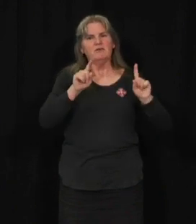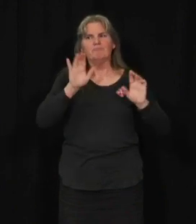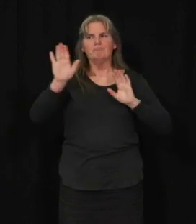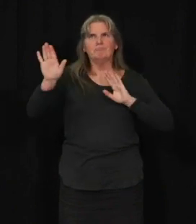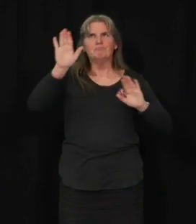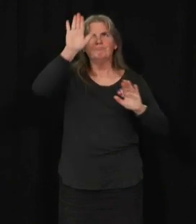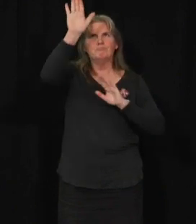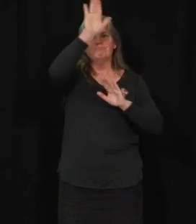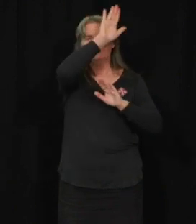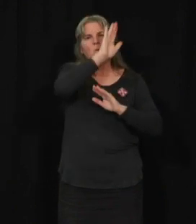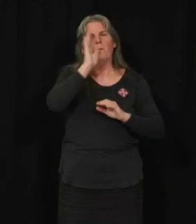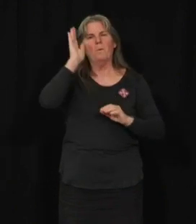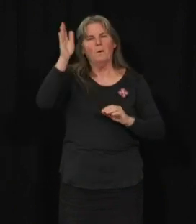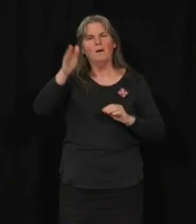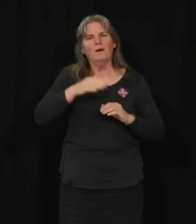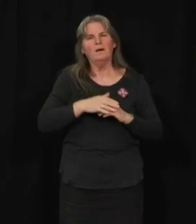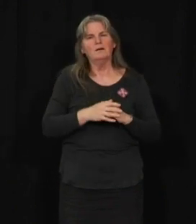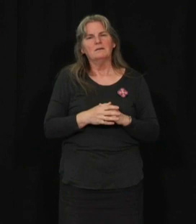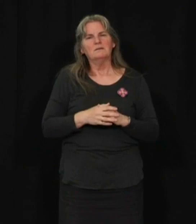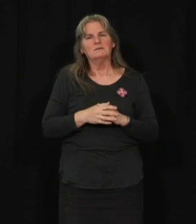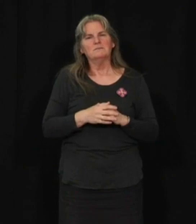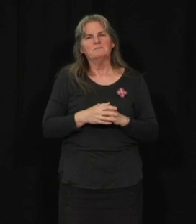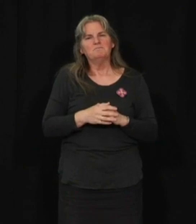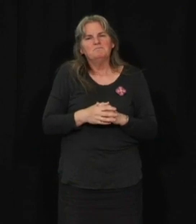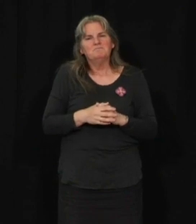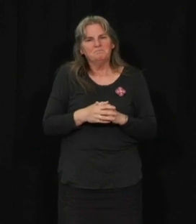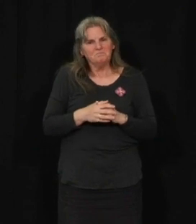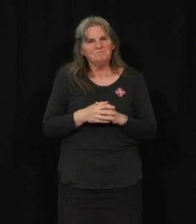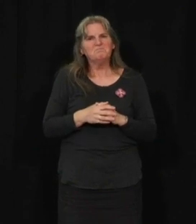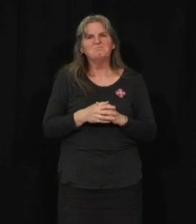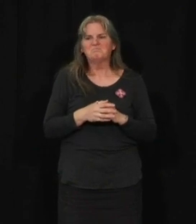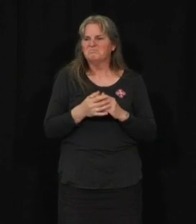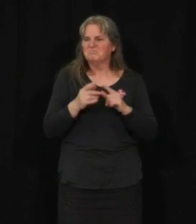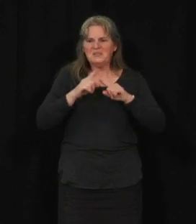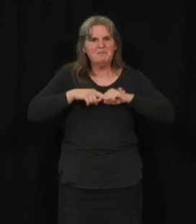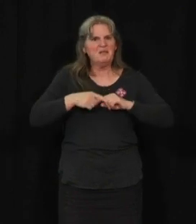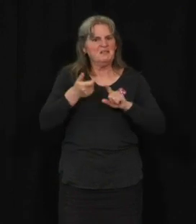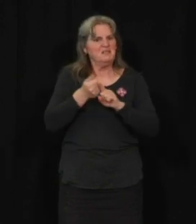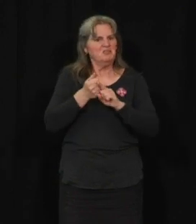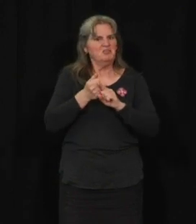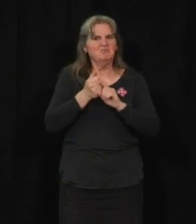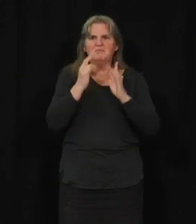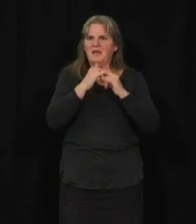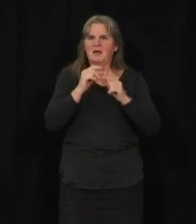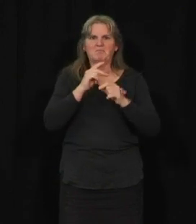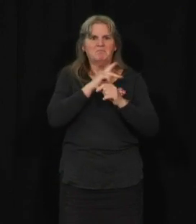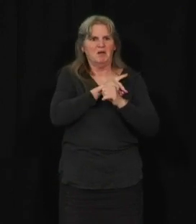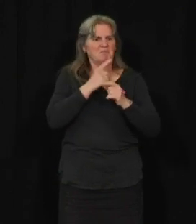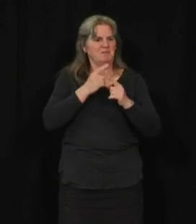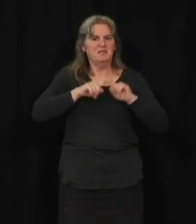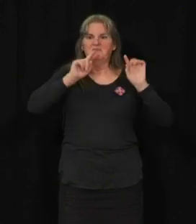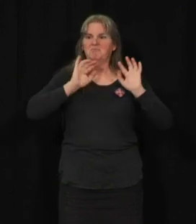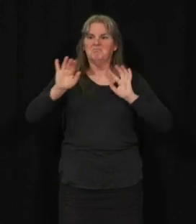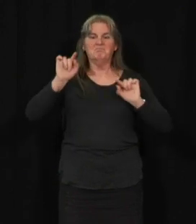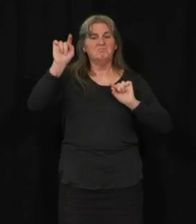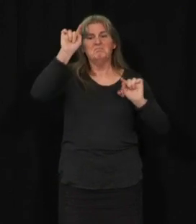as to which campgrounds may be